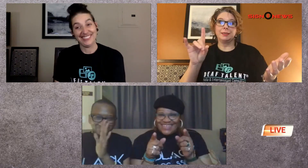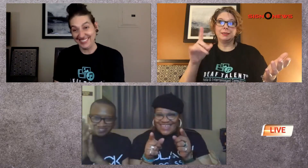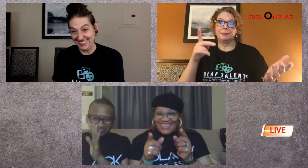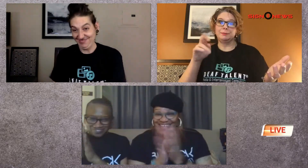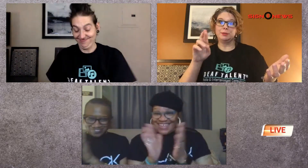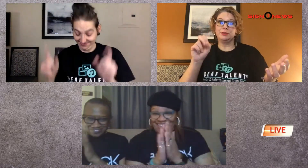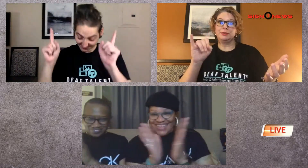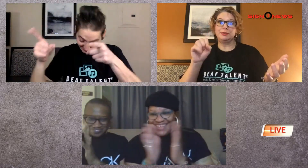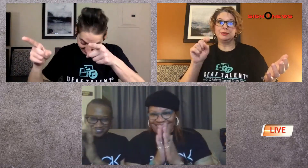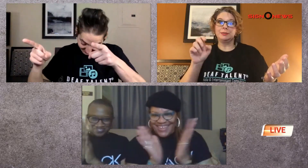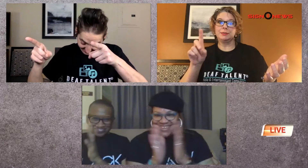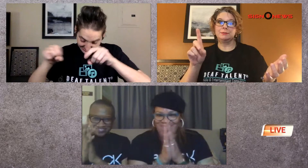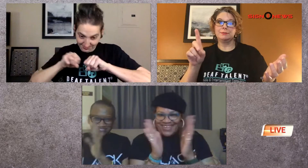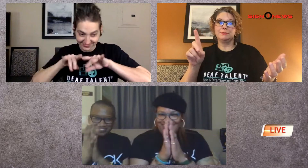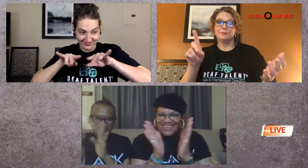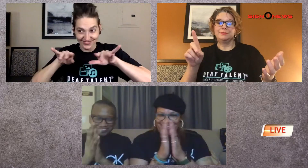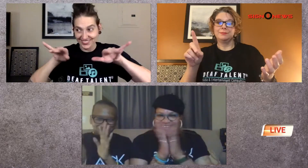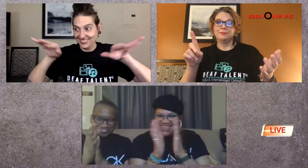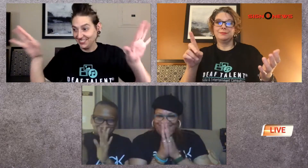You know that famous quote?